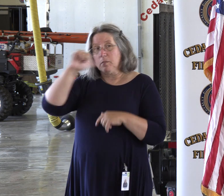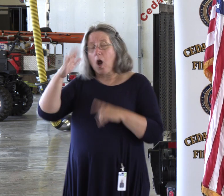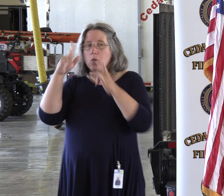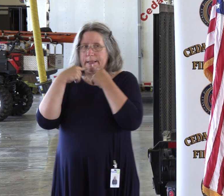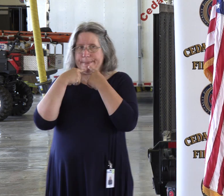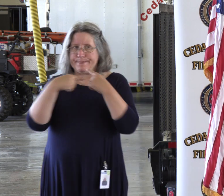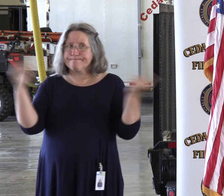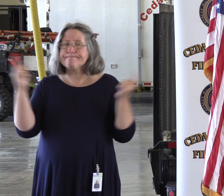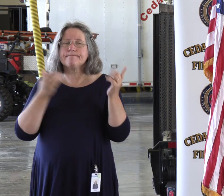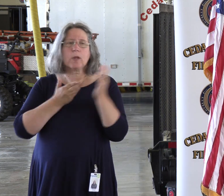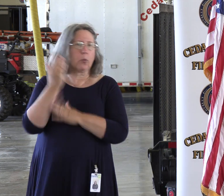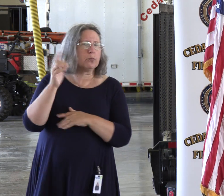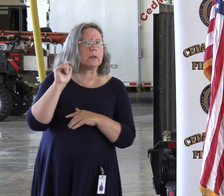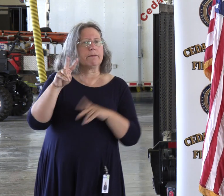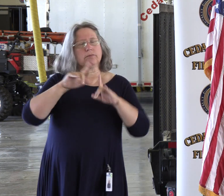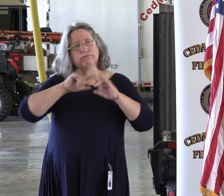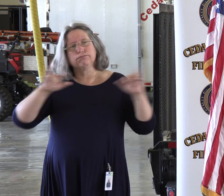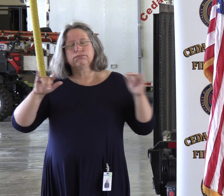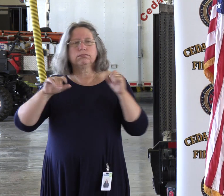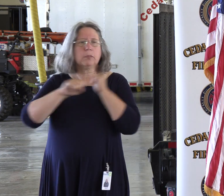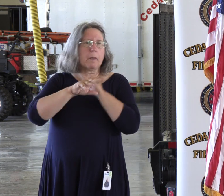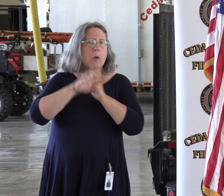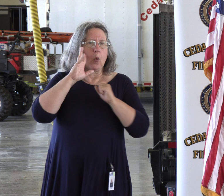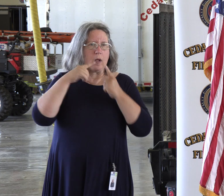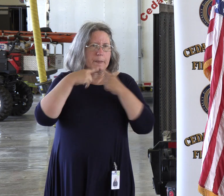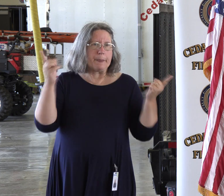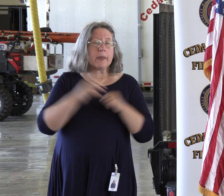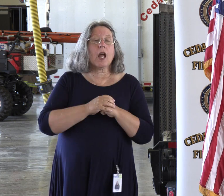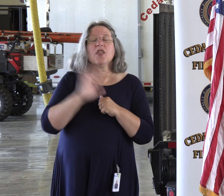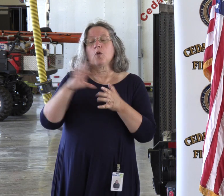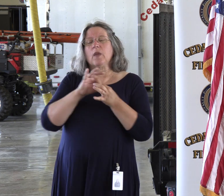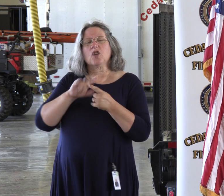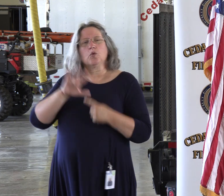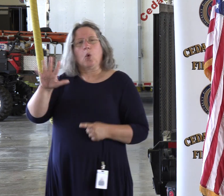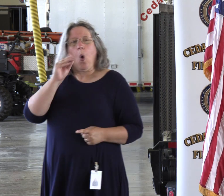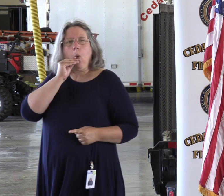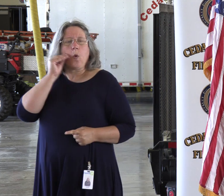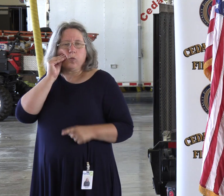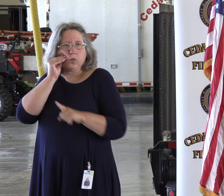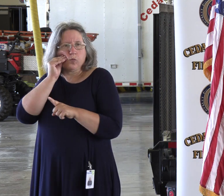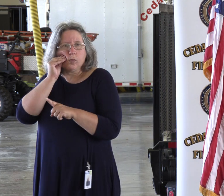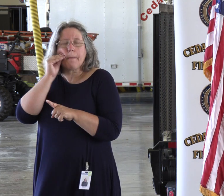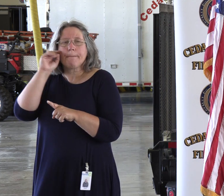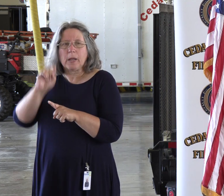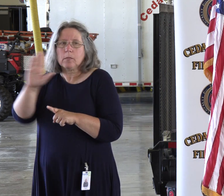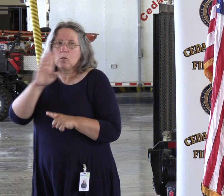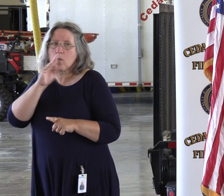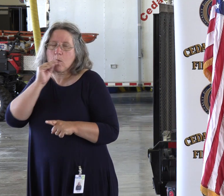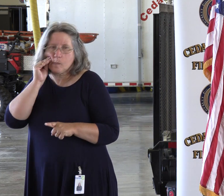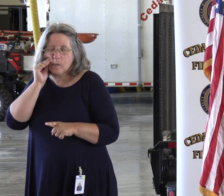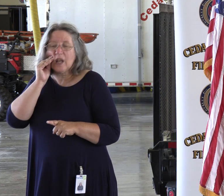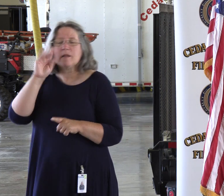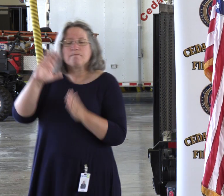tomorrow. It is related to an applicant's primary residence. Major damage is indicated by significant